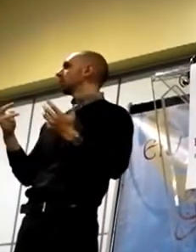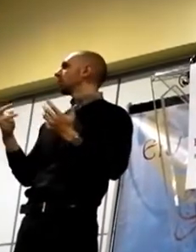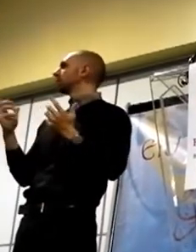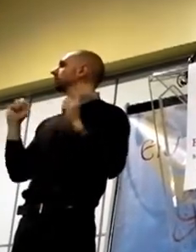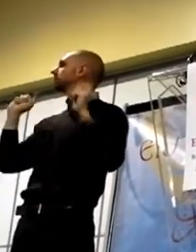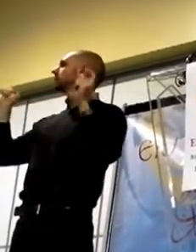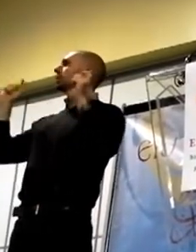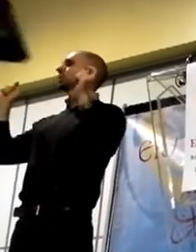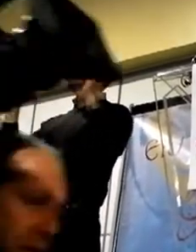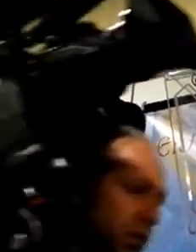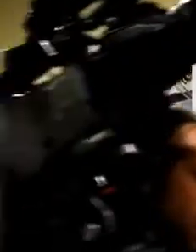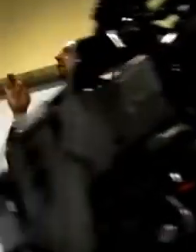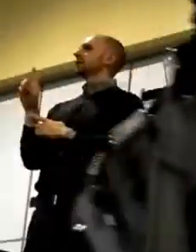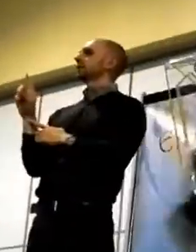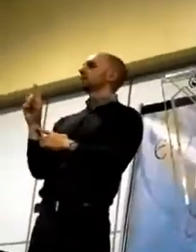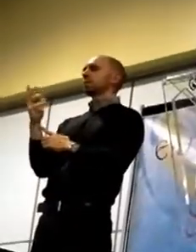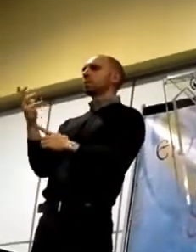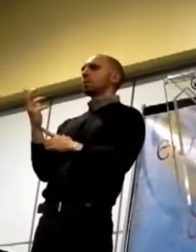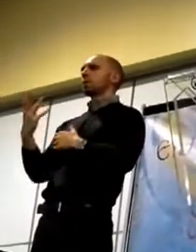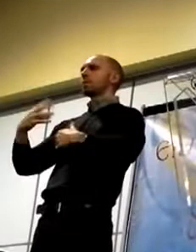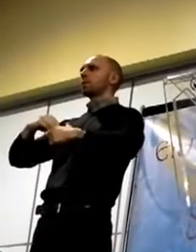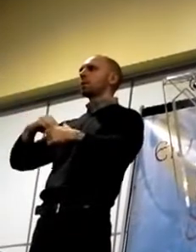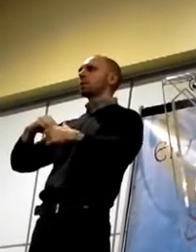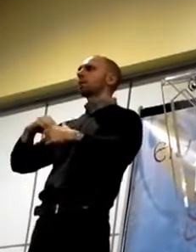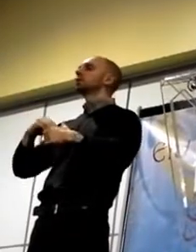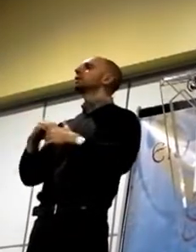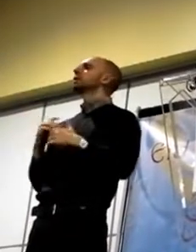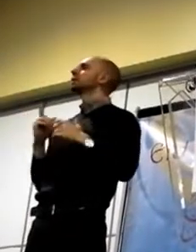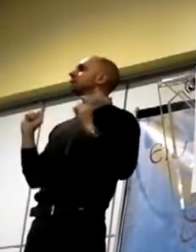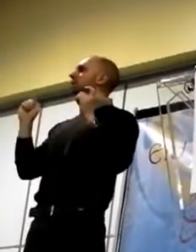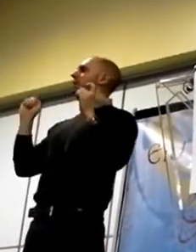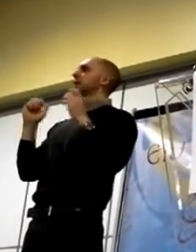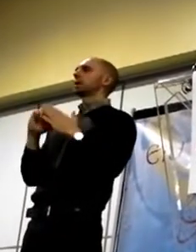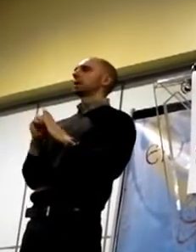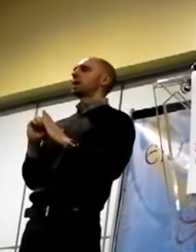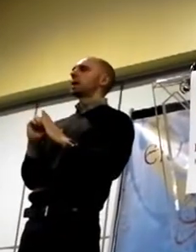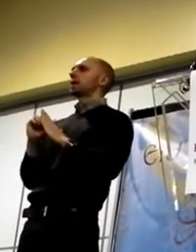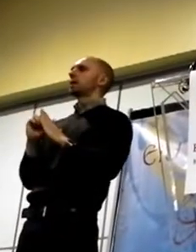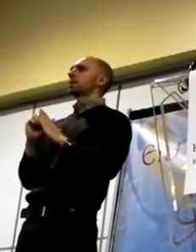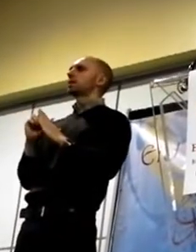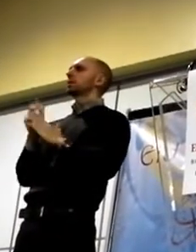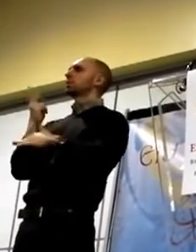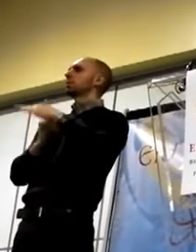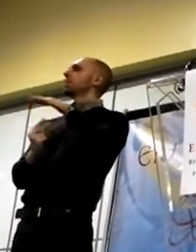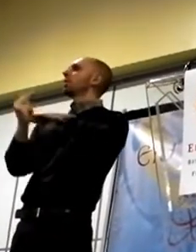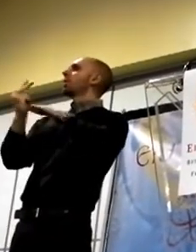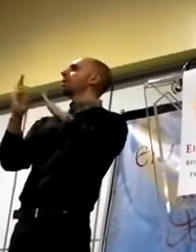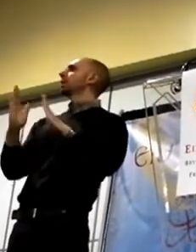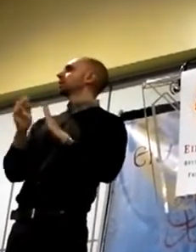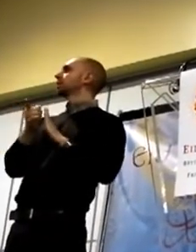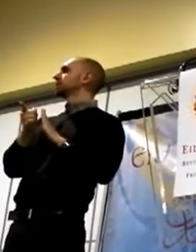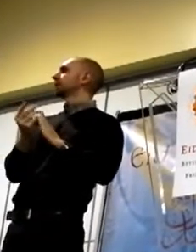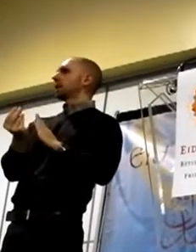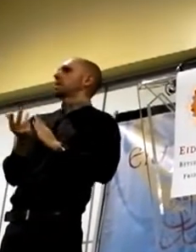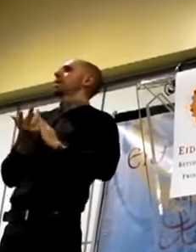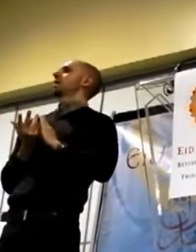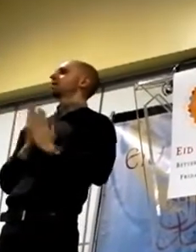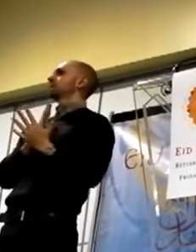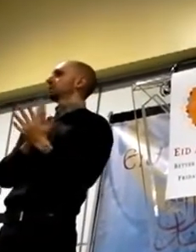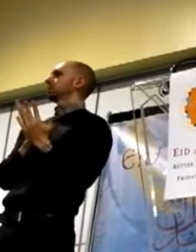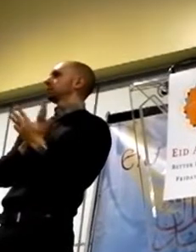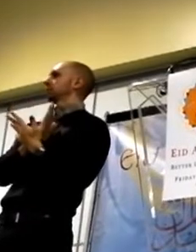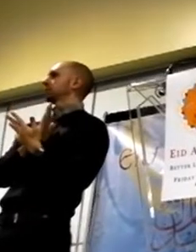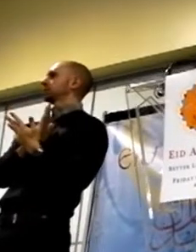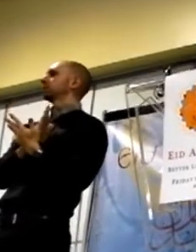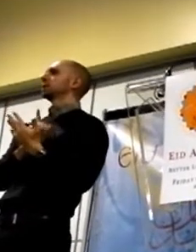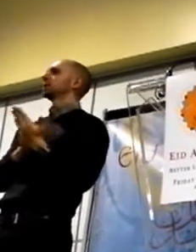to follow what the Prophet sallallahu alayhi wa sallam has left for us. When he says, "Taraktu fikum